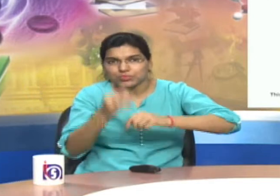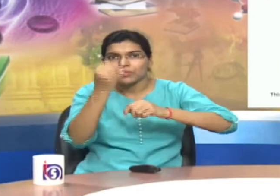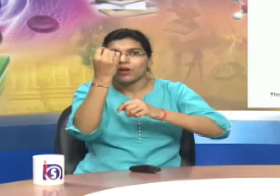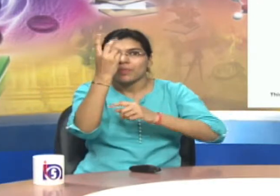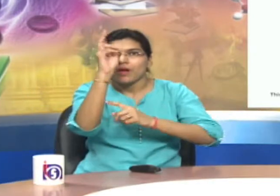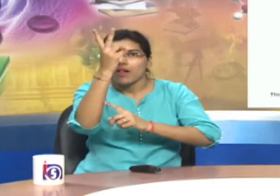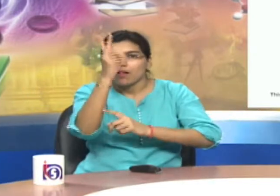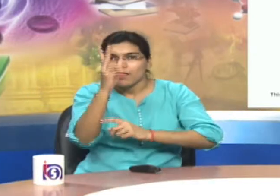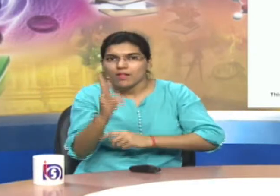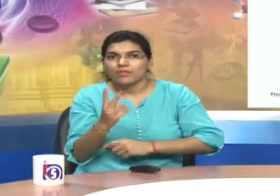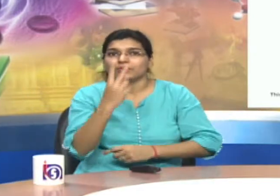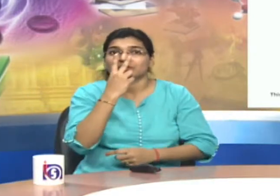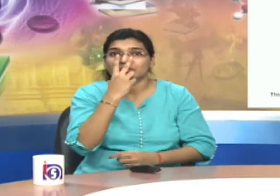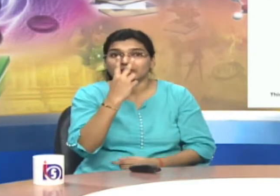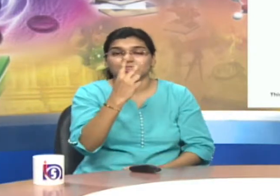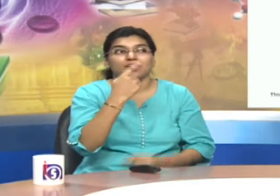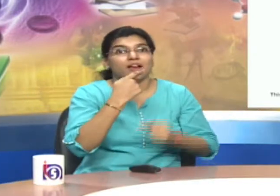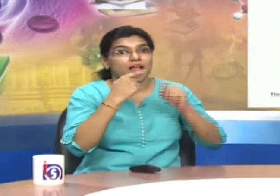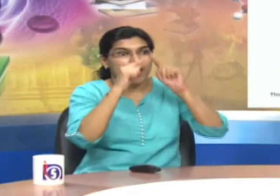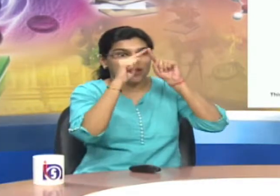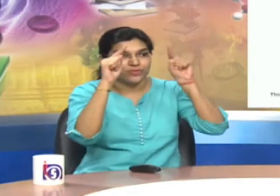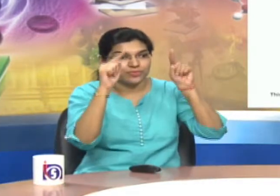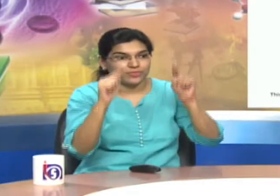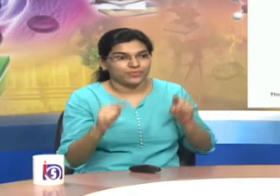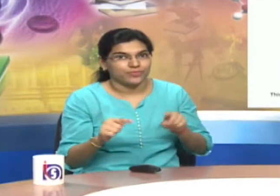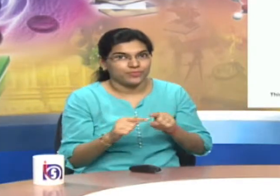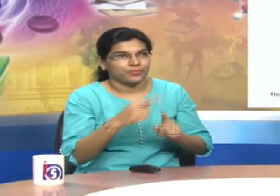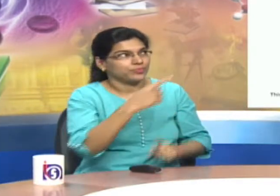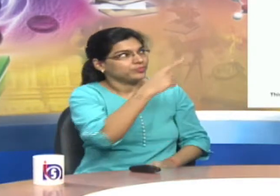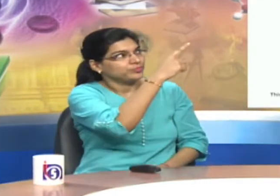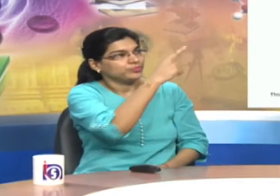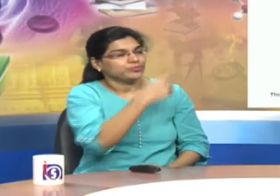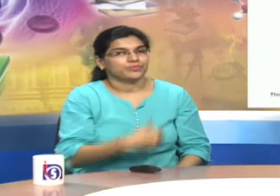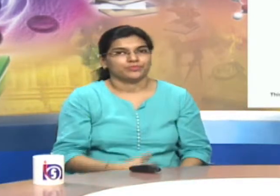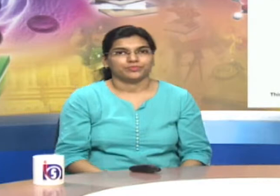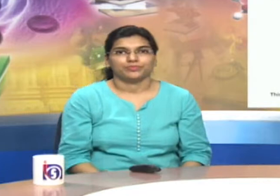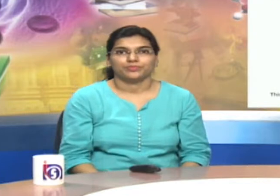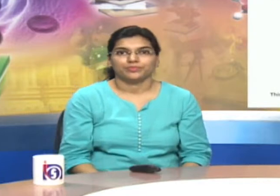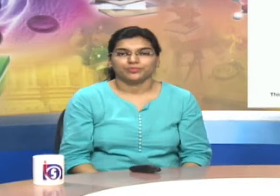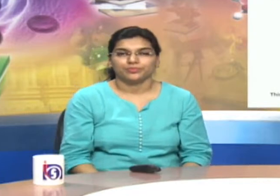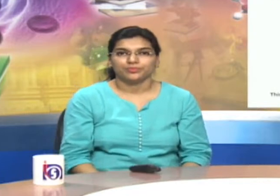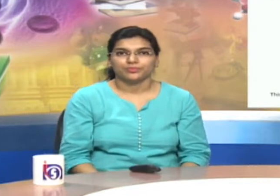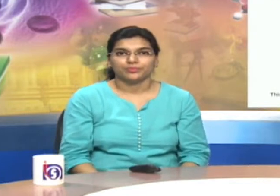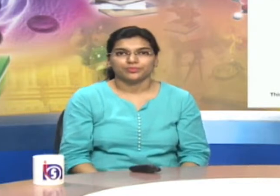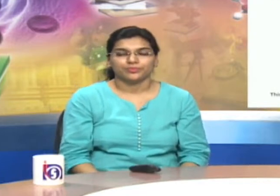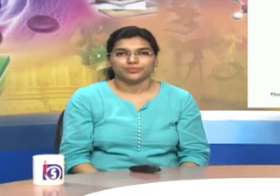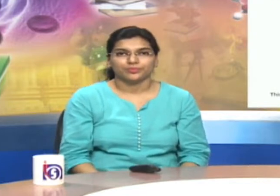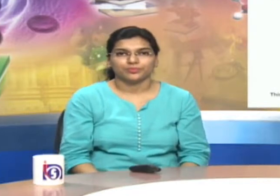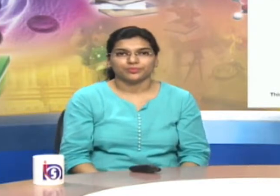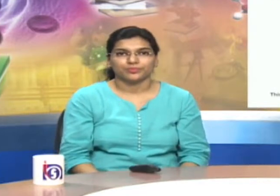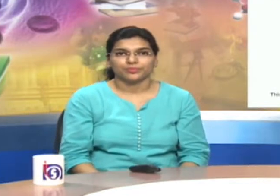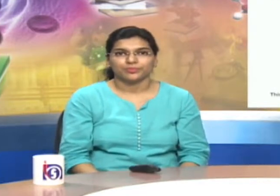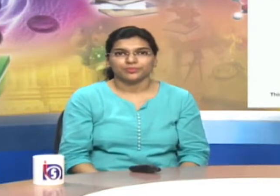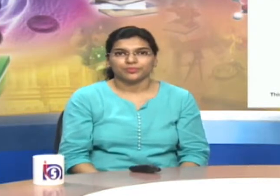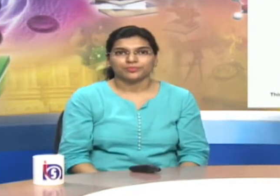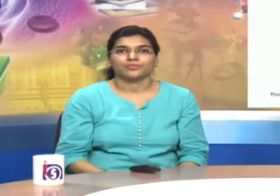drag the mouse and select the cells, you will automatically get the total, like you can see